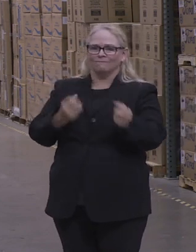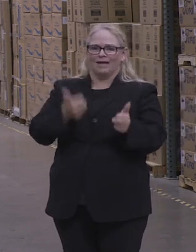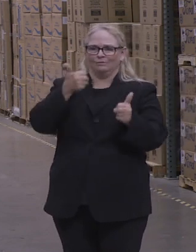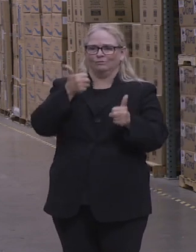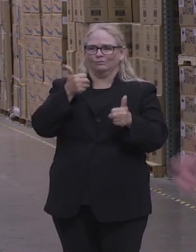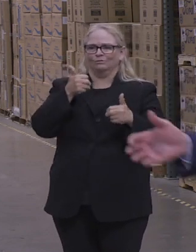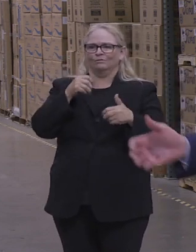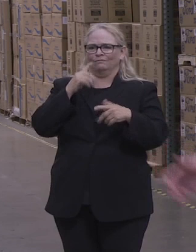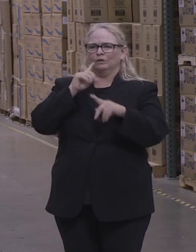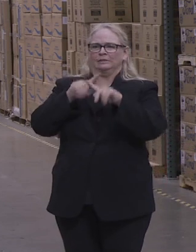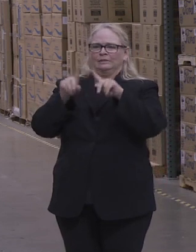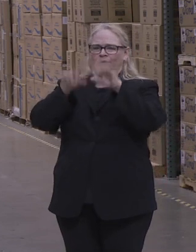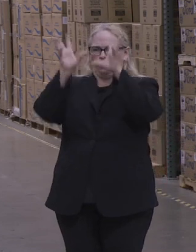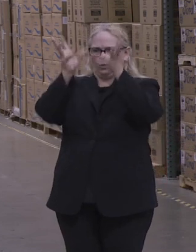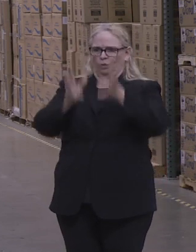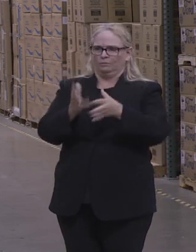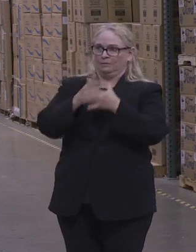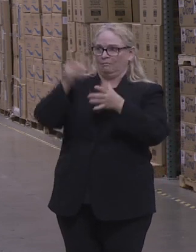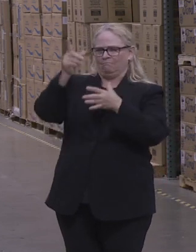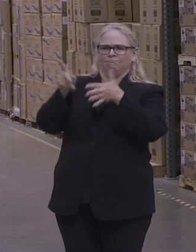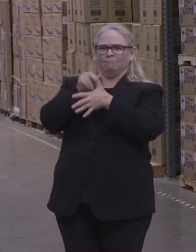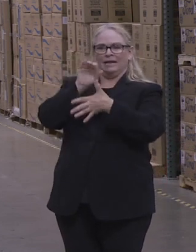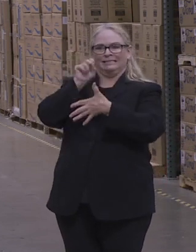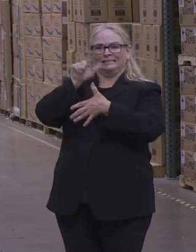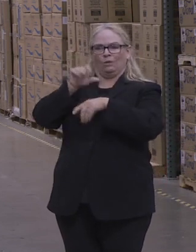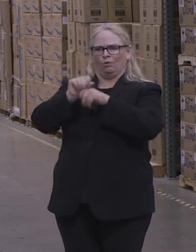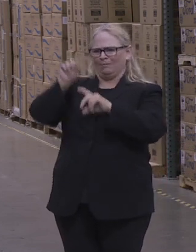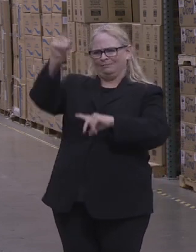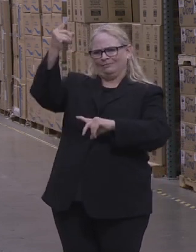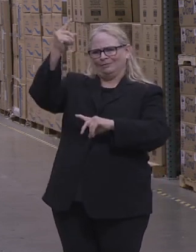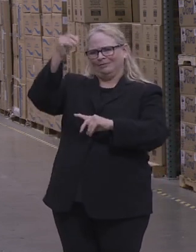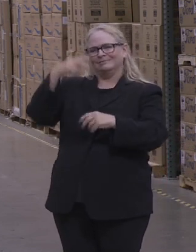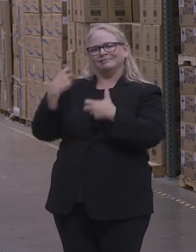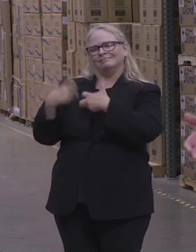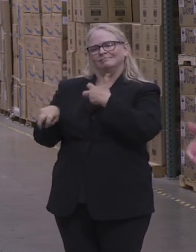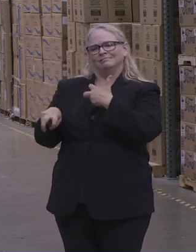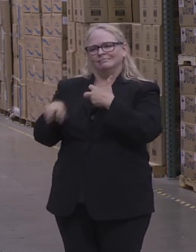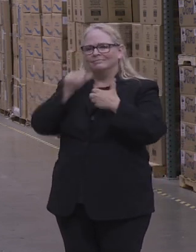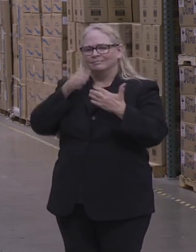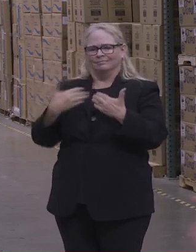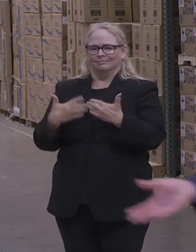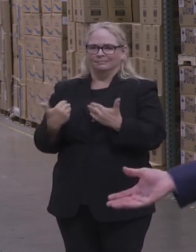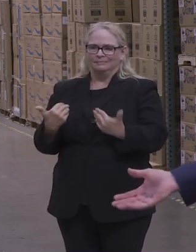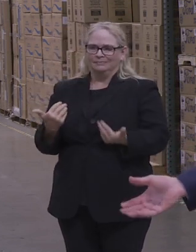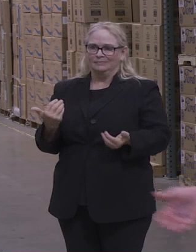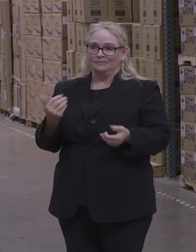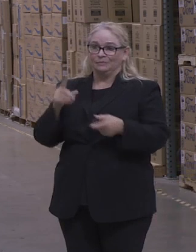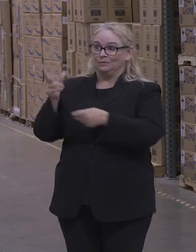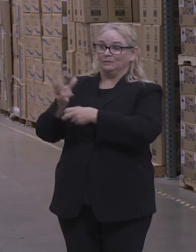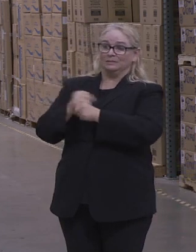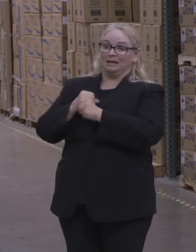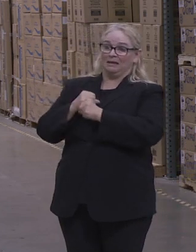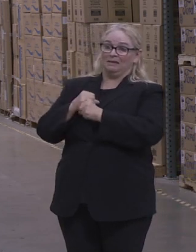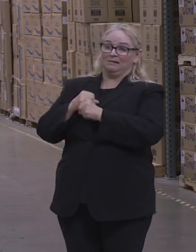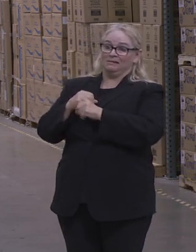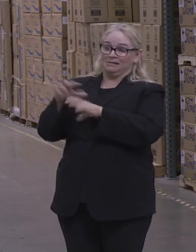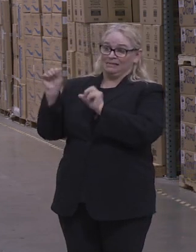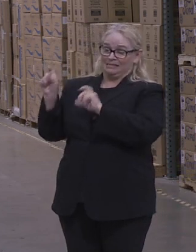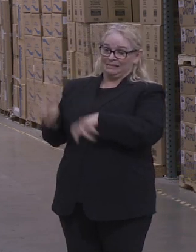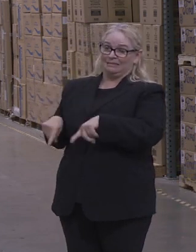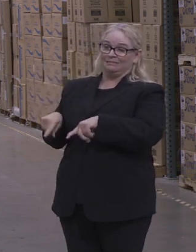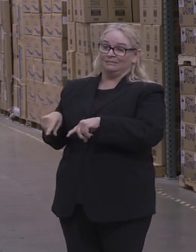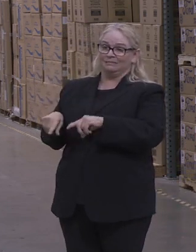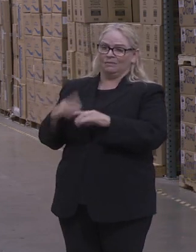to diagnostic. Look, it's rather preposterous, isn't it? That you can get a test and 13, 14 days later, you get a result.